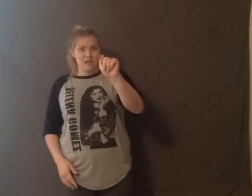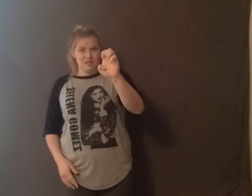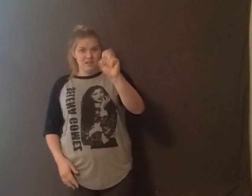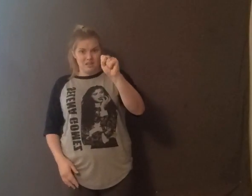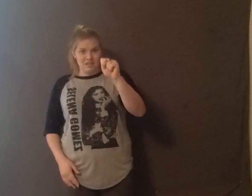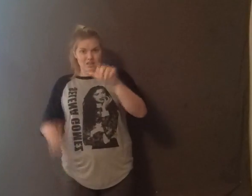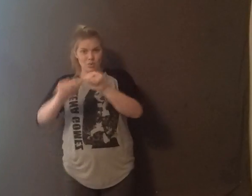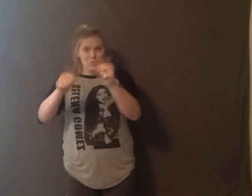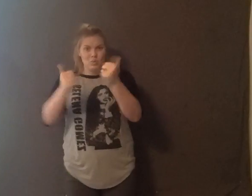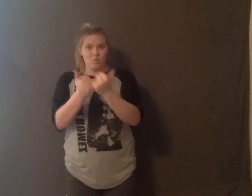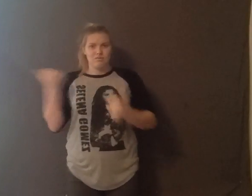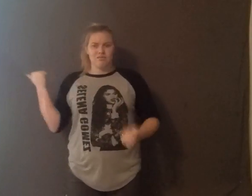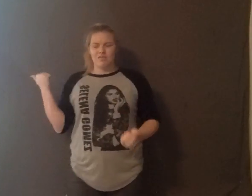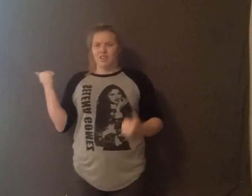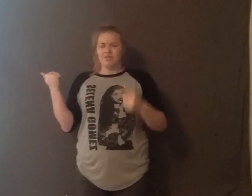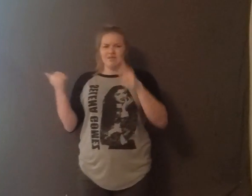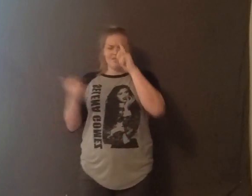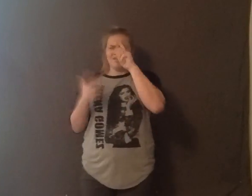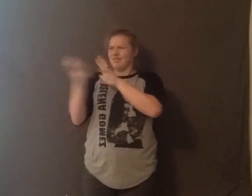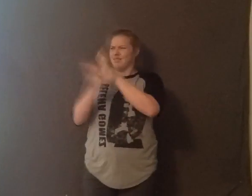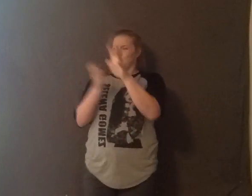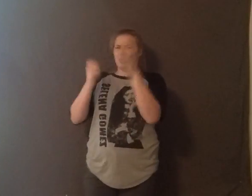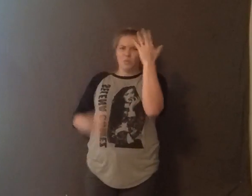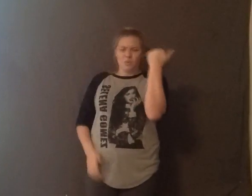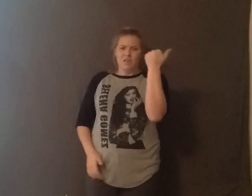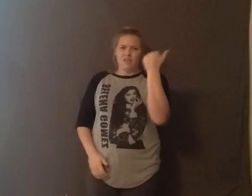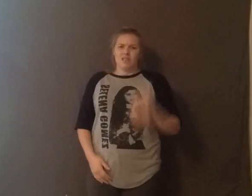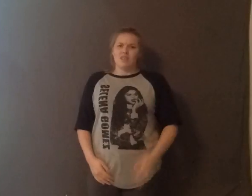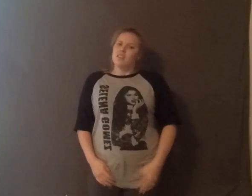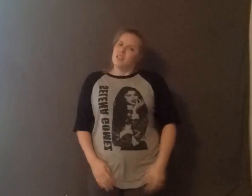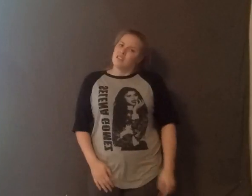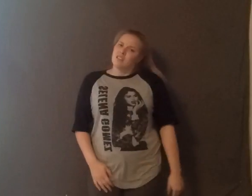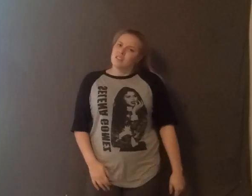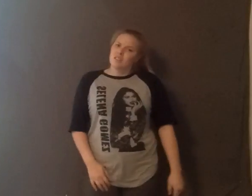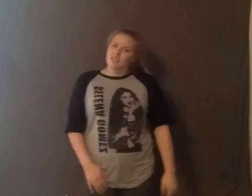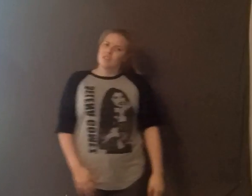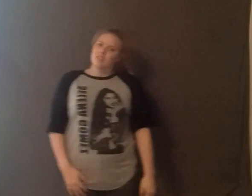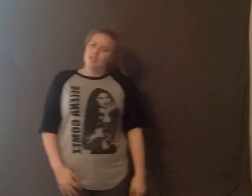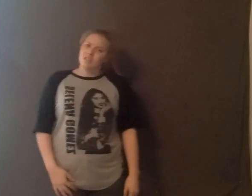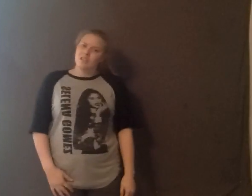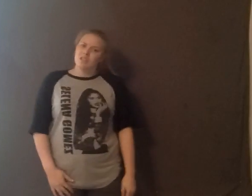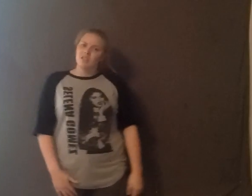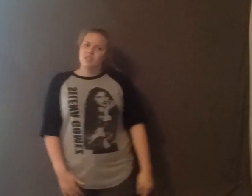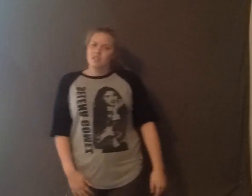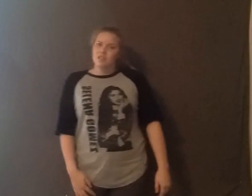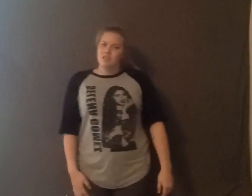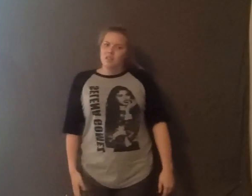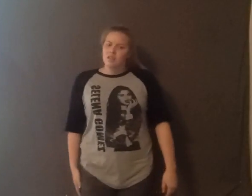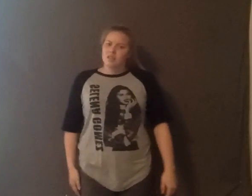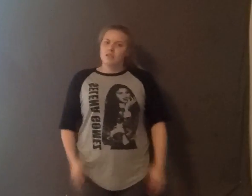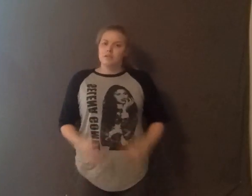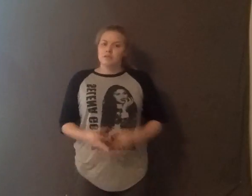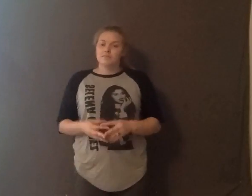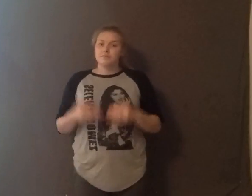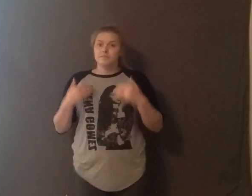We had scheduled to film an interview with a prominent surgeon, But before we could get inside the building, the hospital's